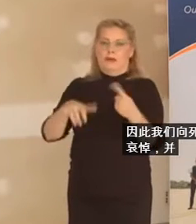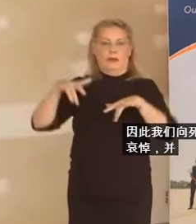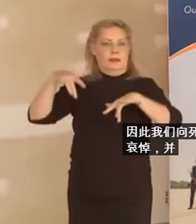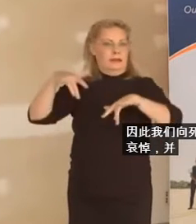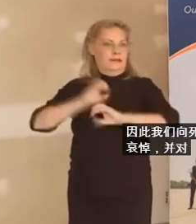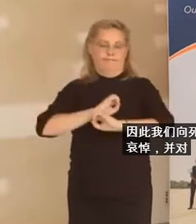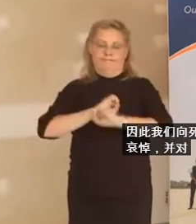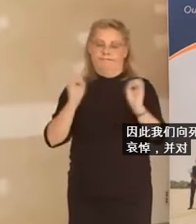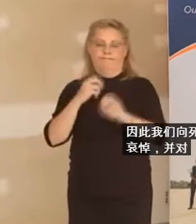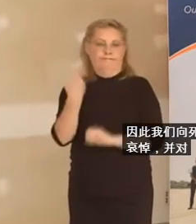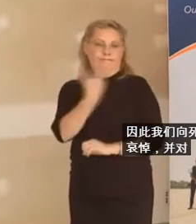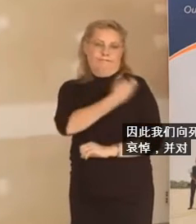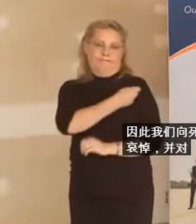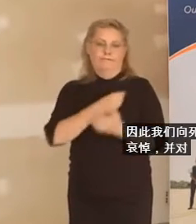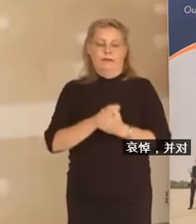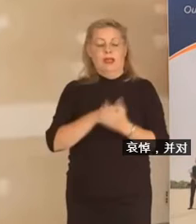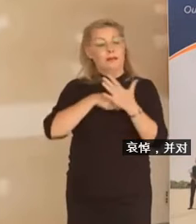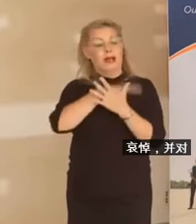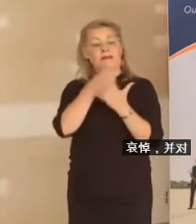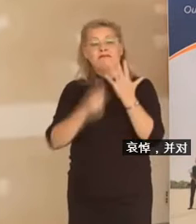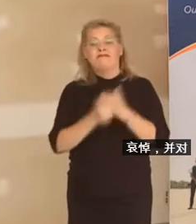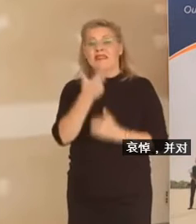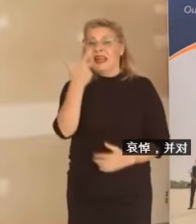condolences to the people who've died